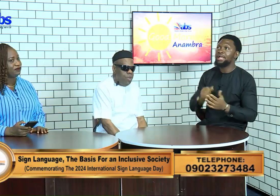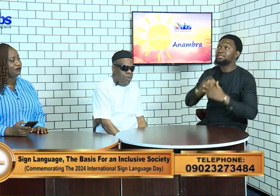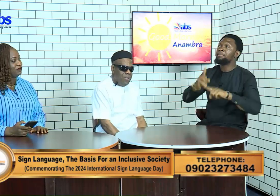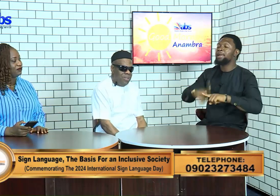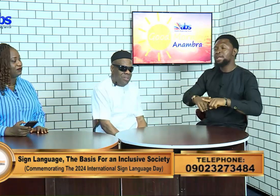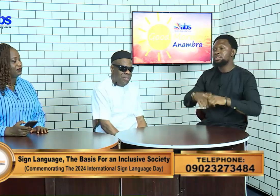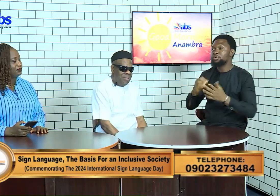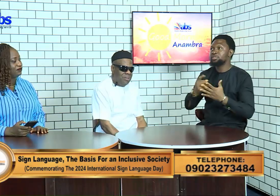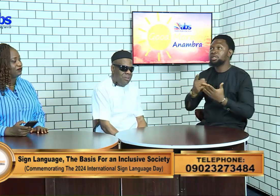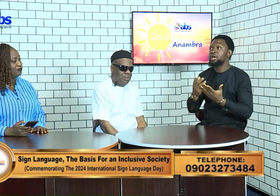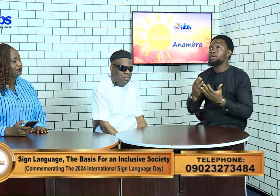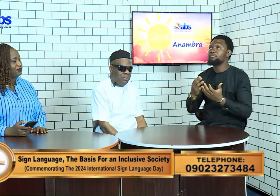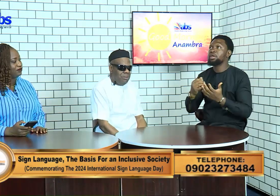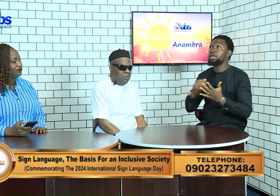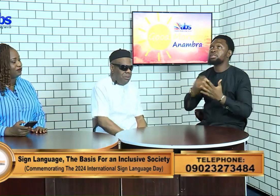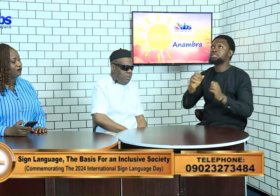well, it depends because